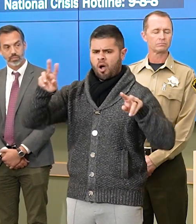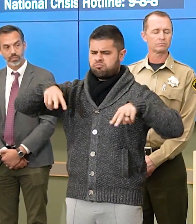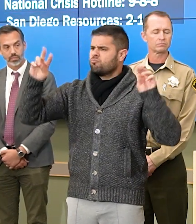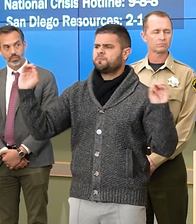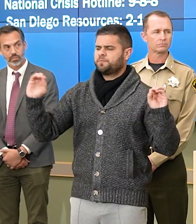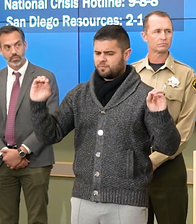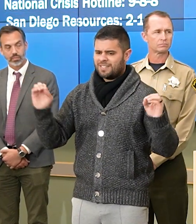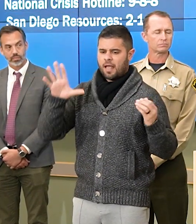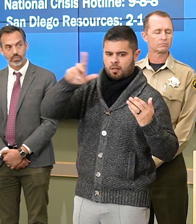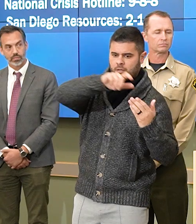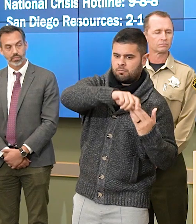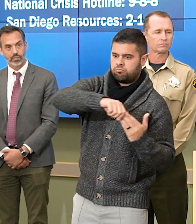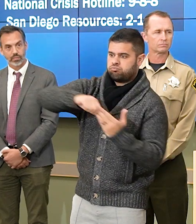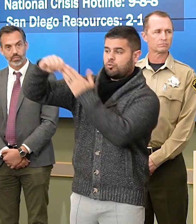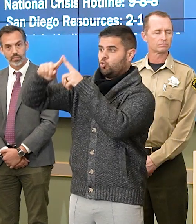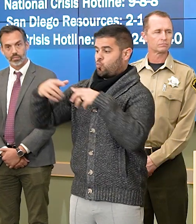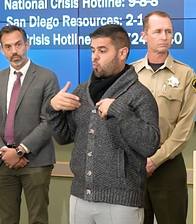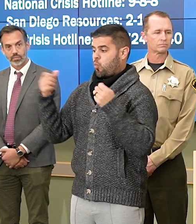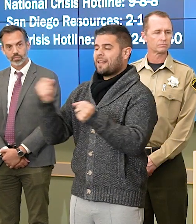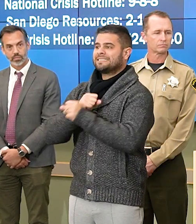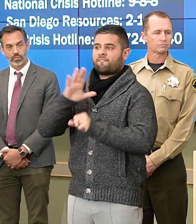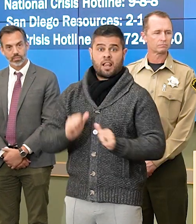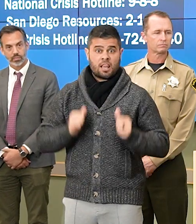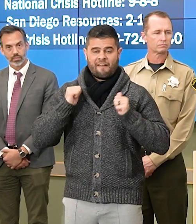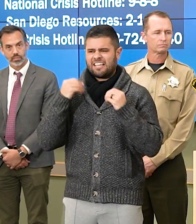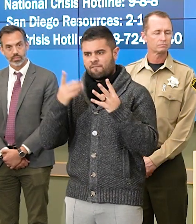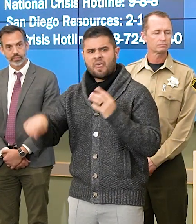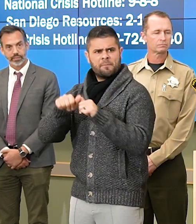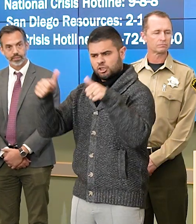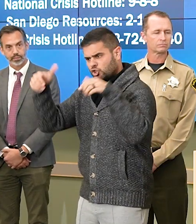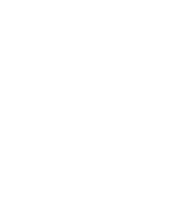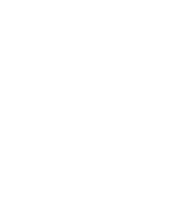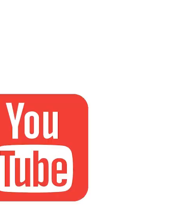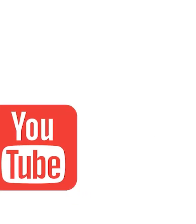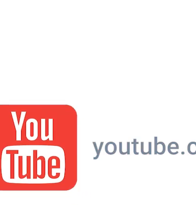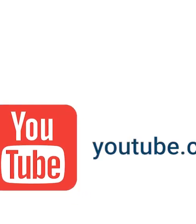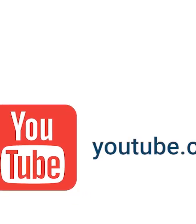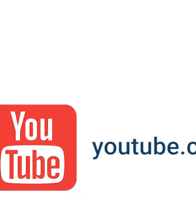a path to wellness and restoring their life, to give them a fighting chance at a better future.